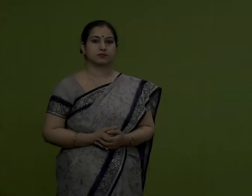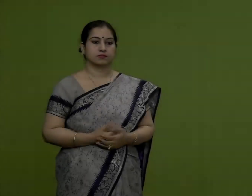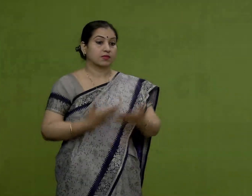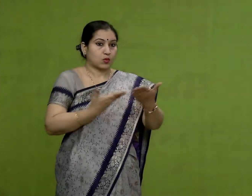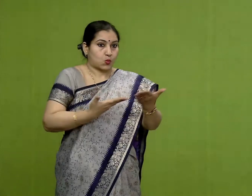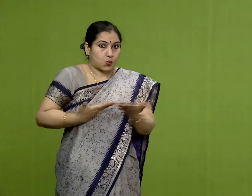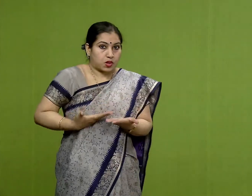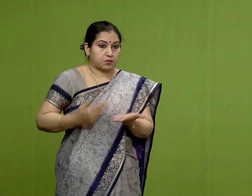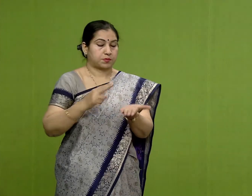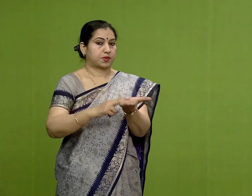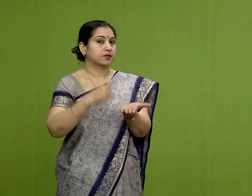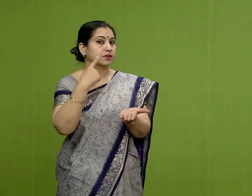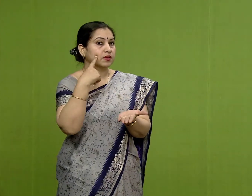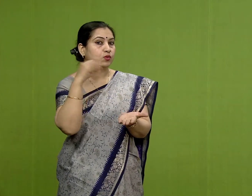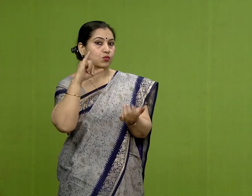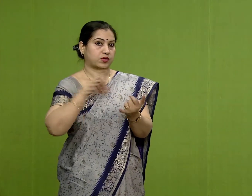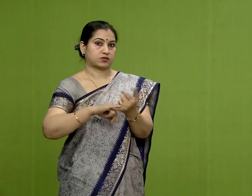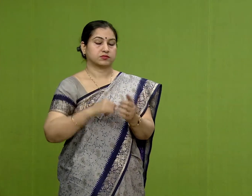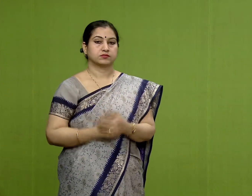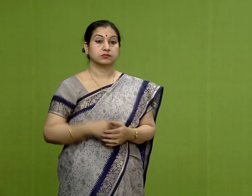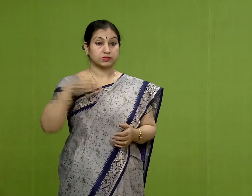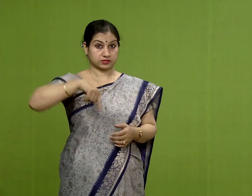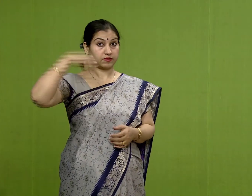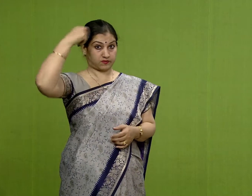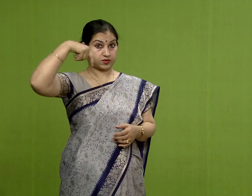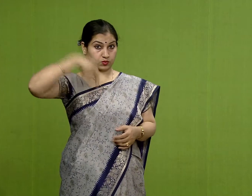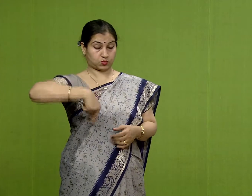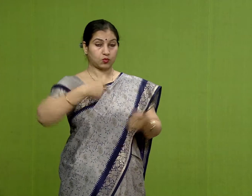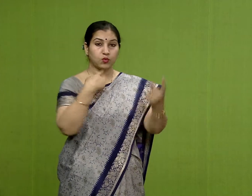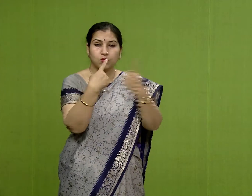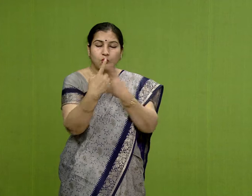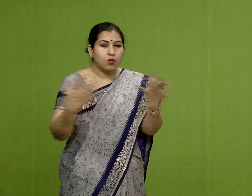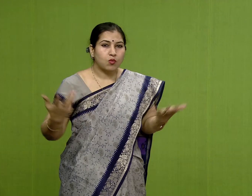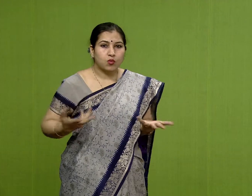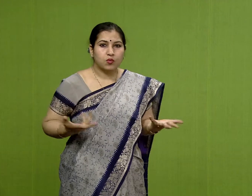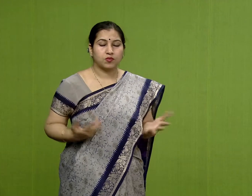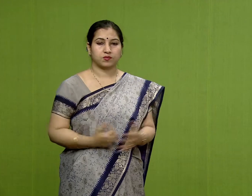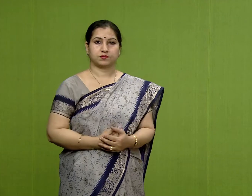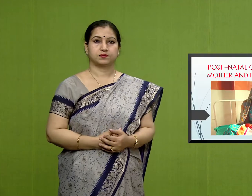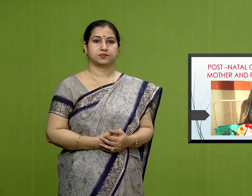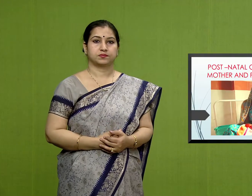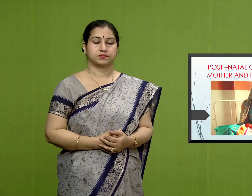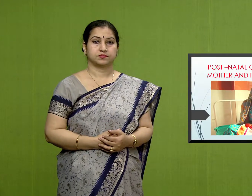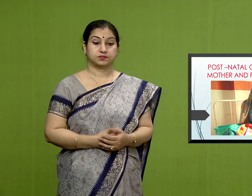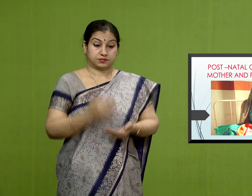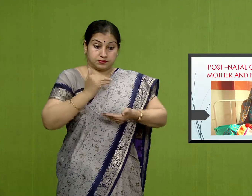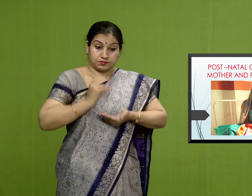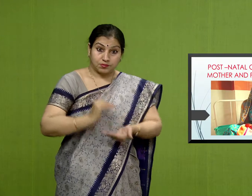Welcome to NIOS. In this video, we will talk about postnatal